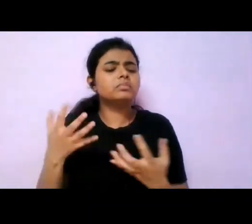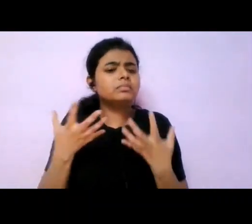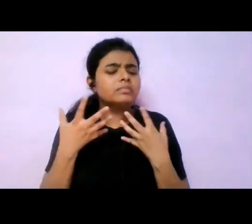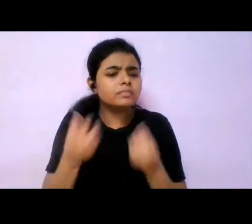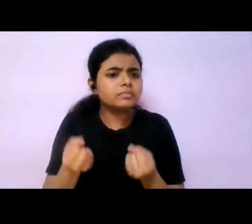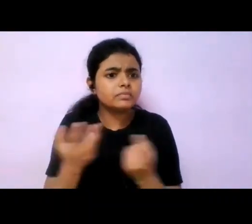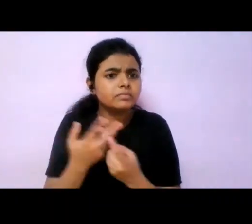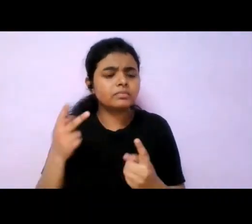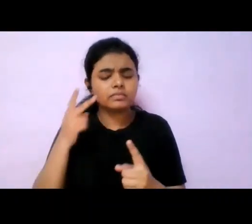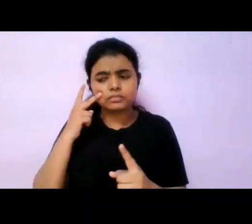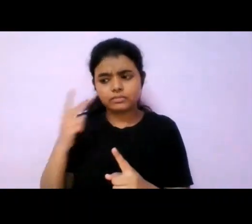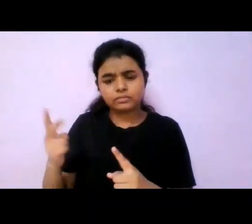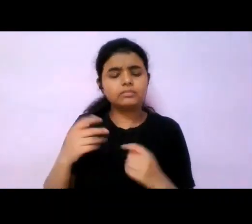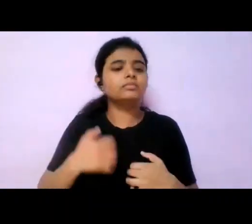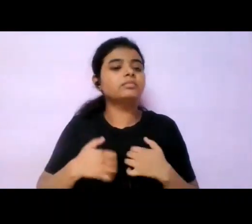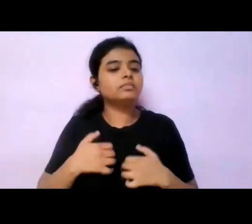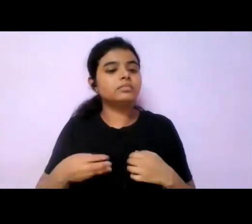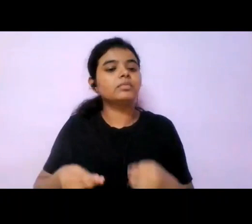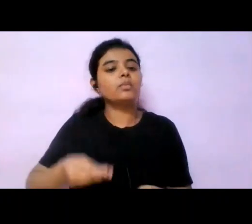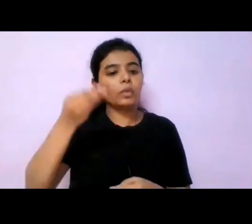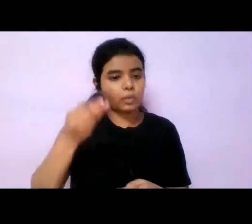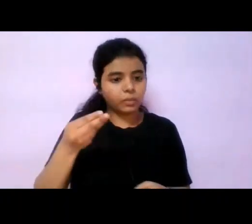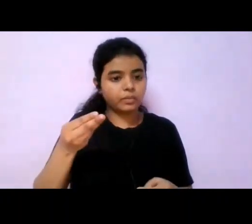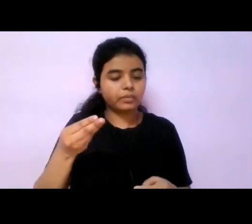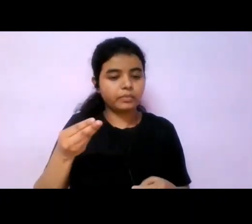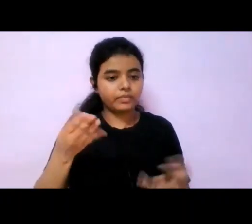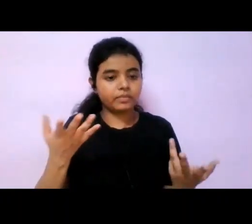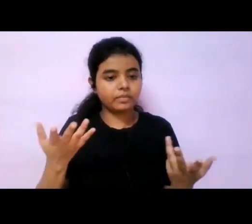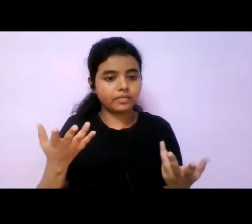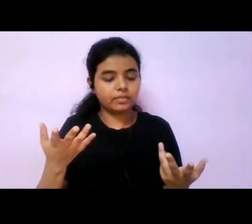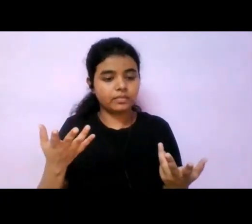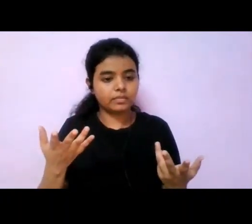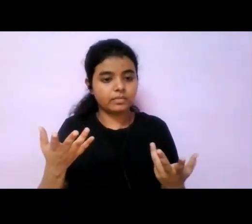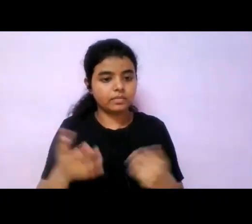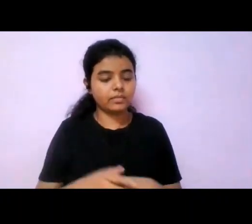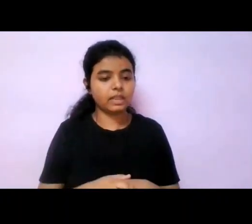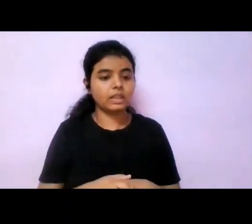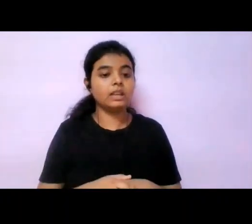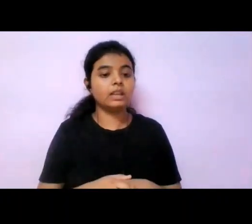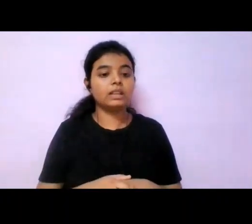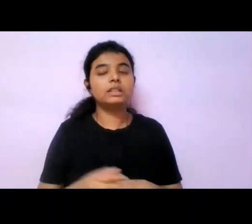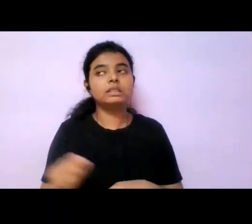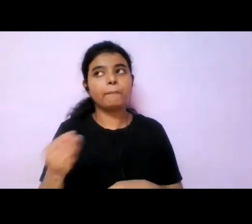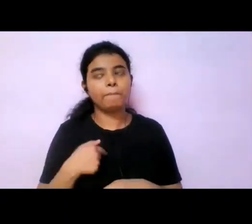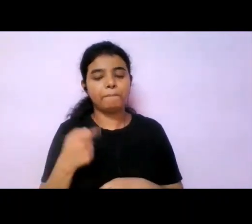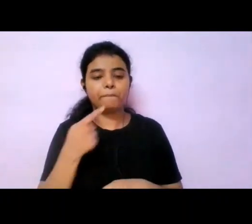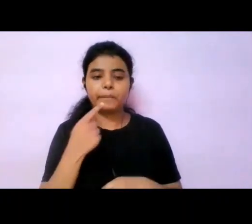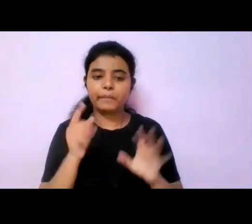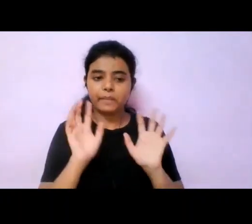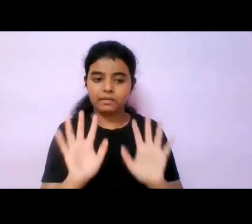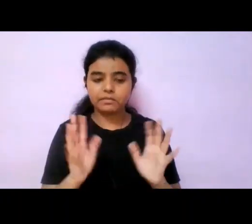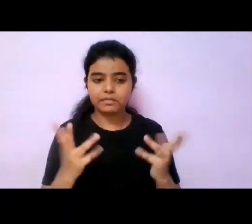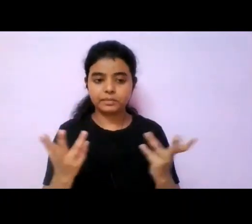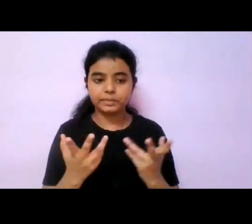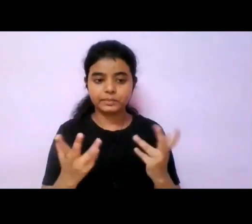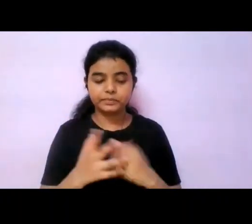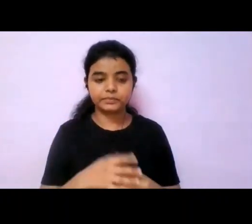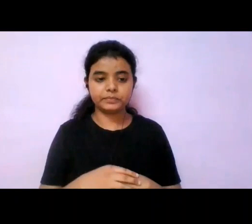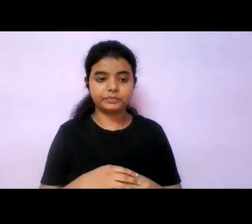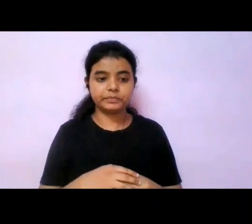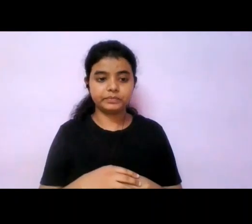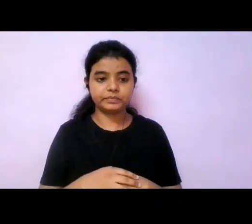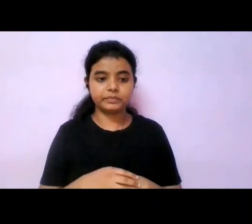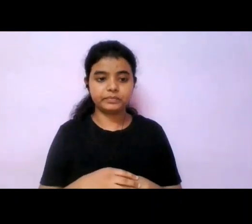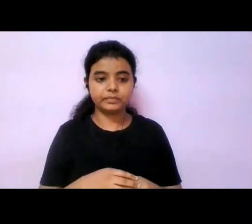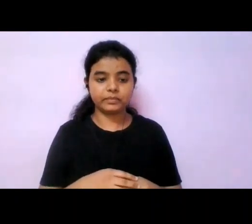Because as a non-disabled person, I think I have something to say there, particularly around the